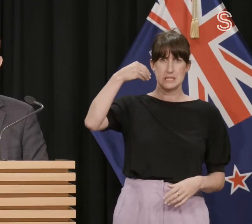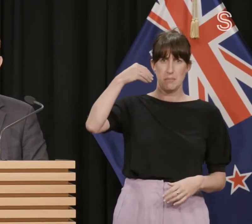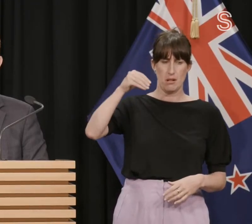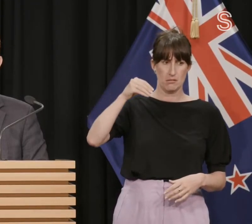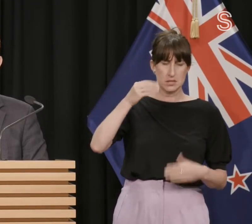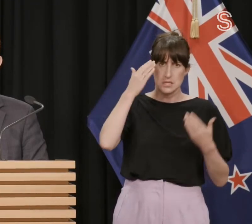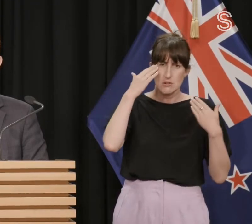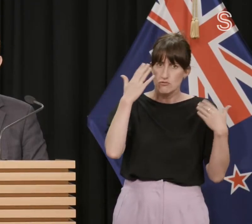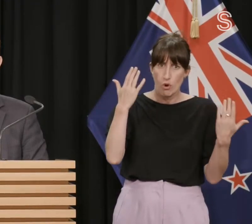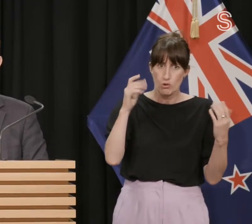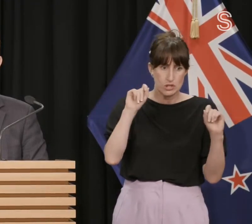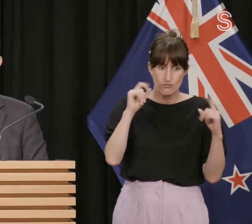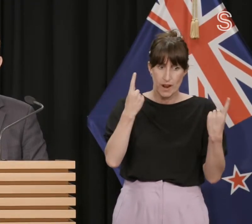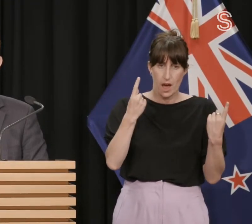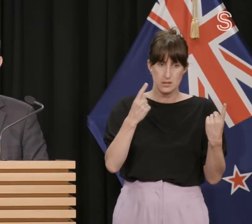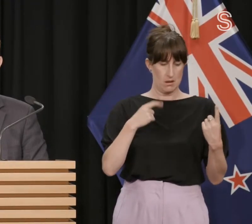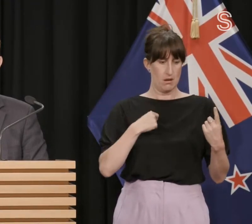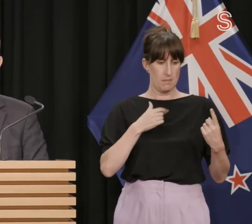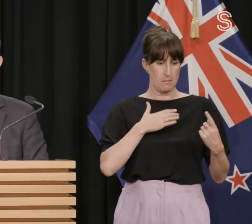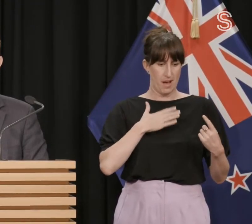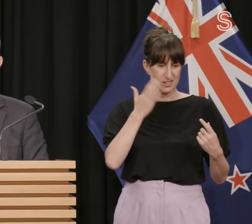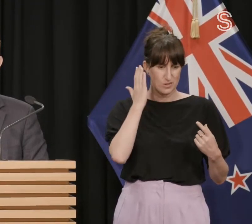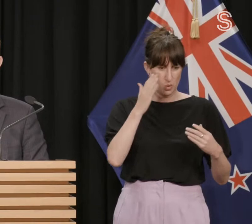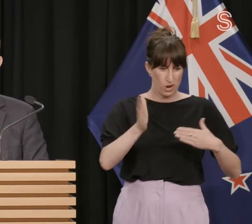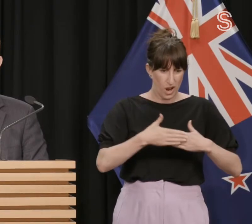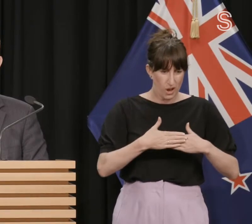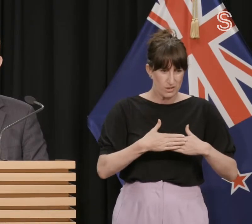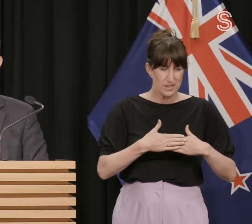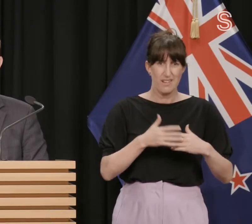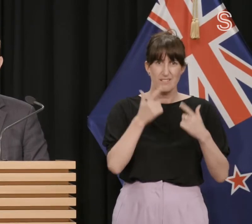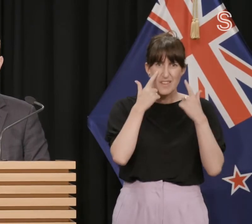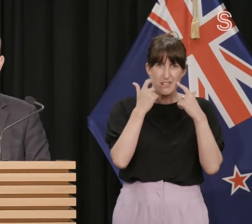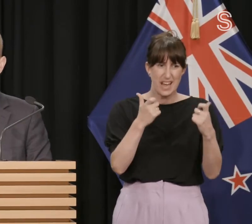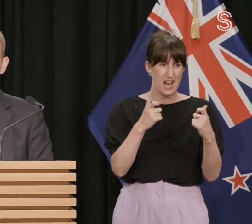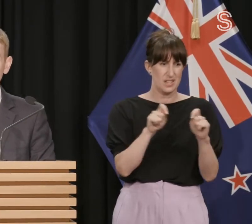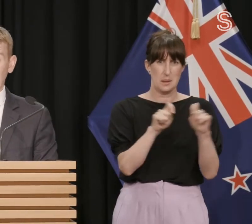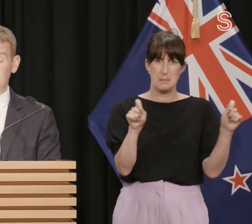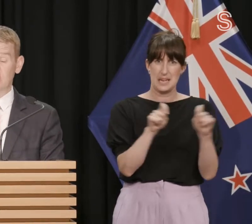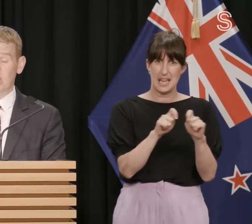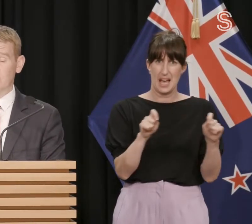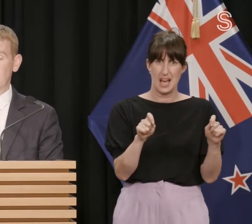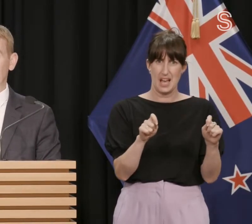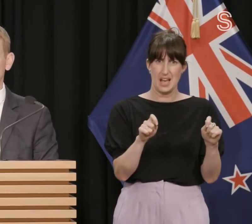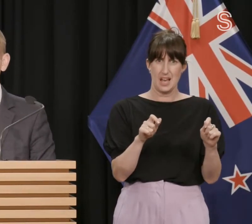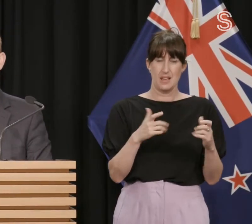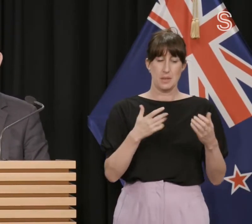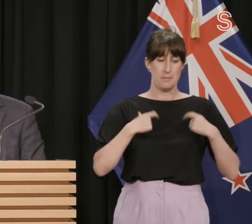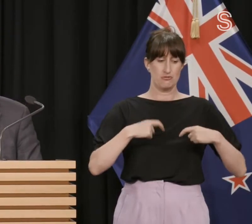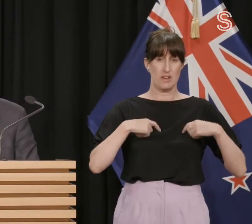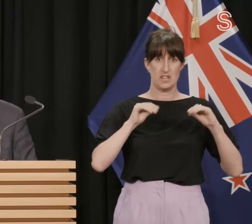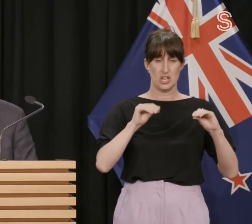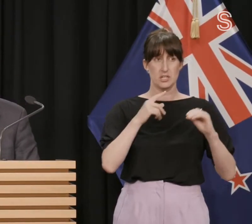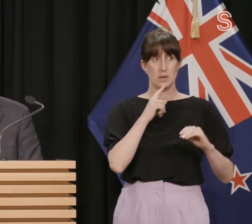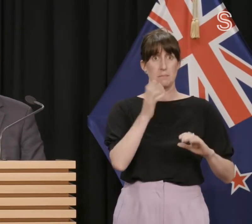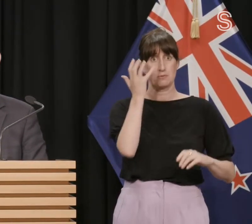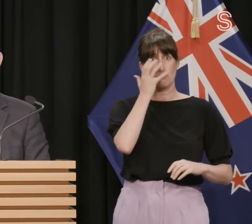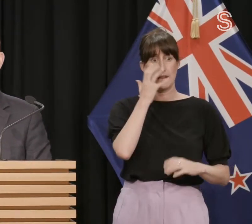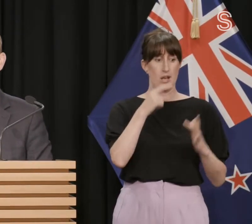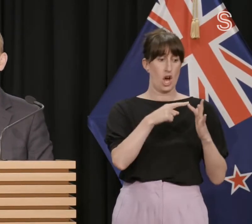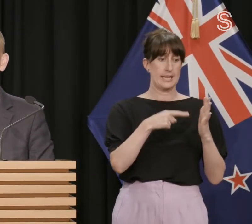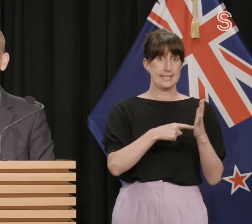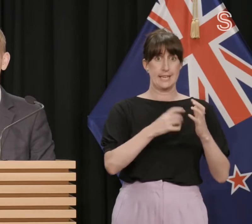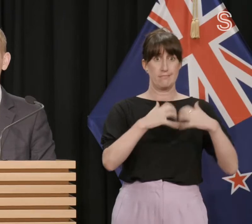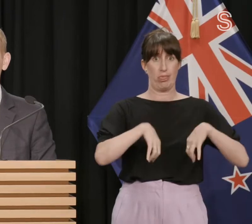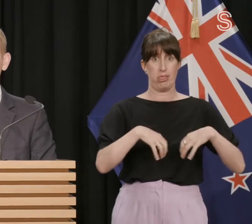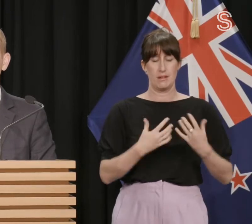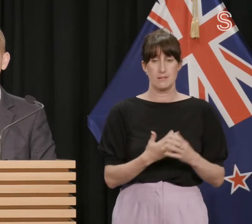the media and the Ministry of Education's excuse was there was an IT glitch? Ministry of Education do have quite good communication channels with schools